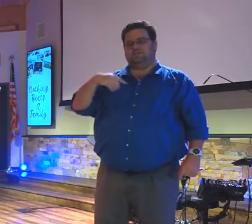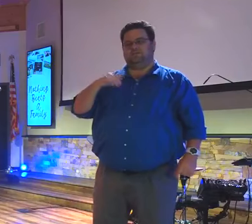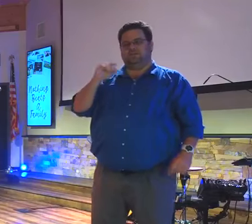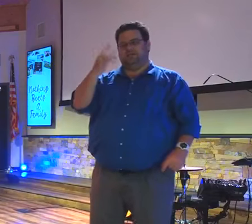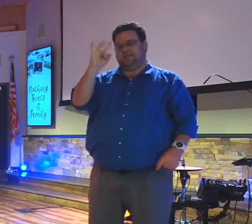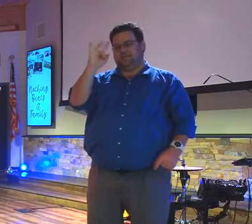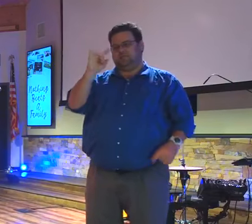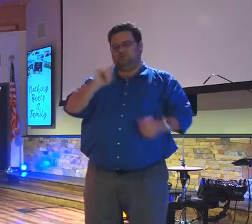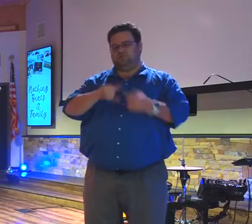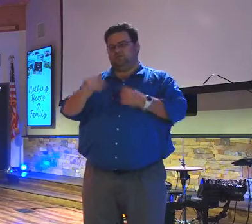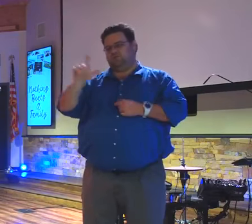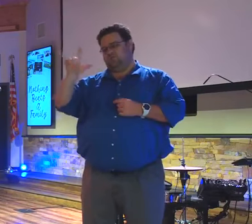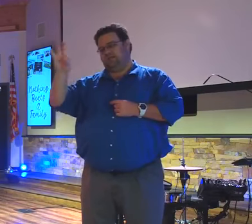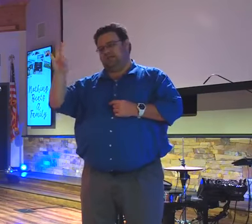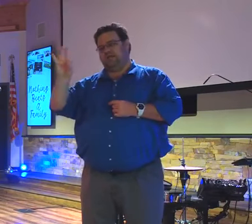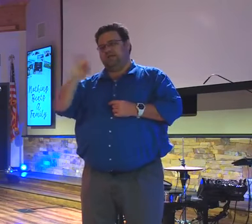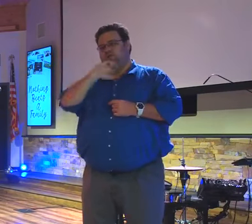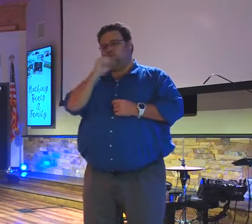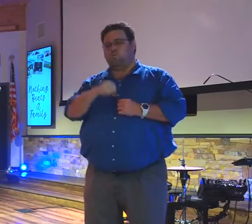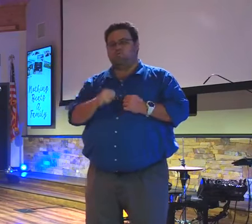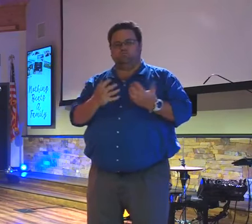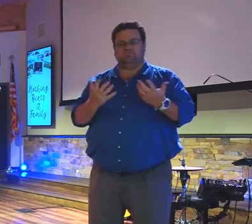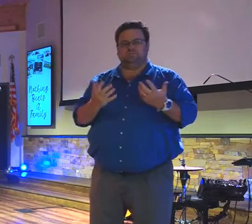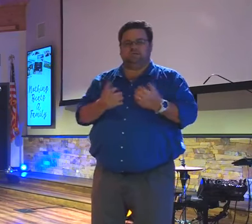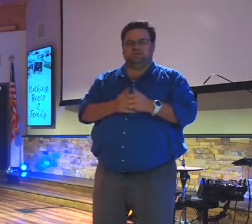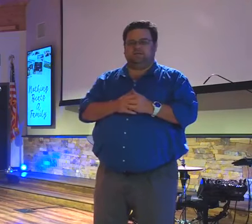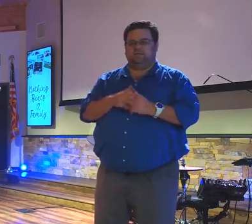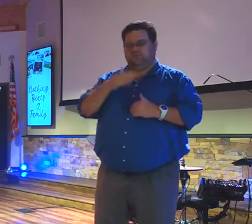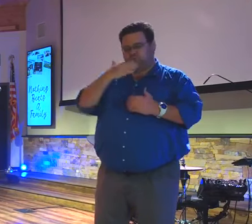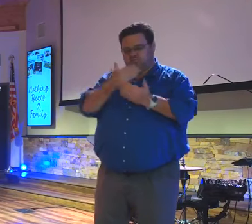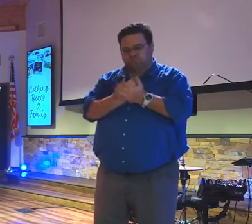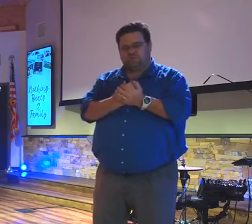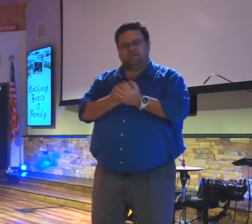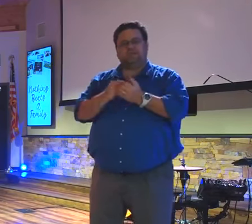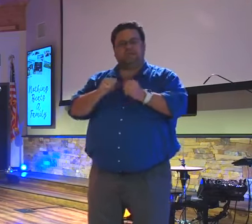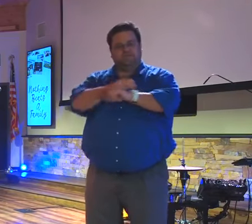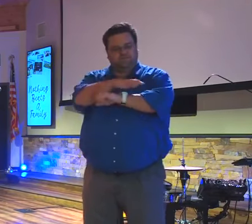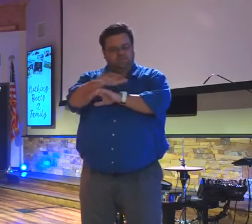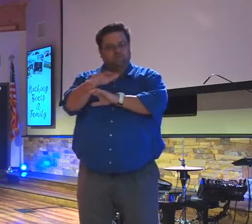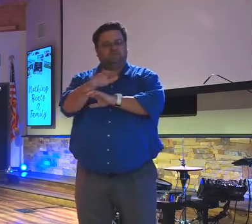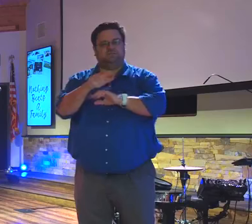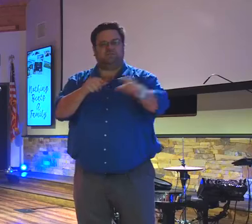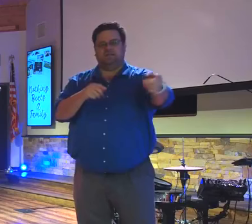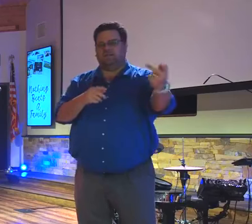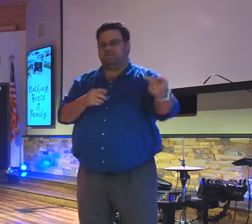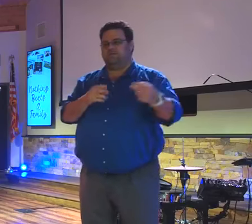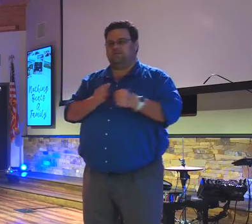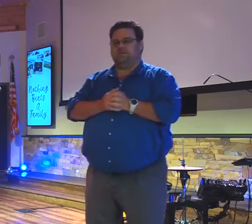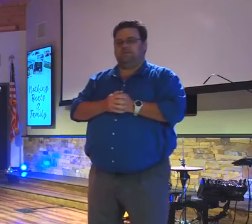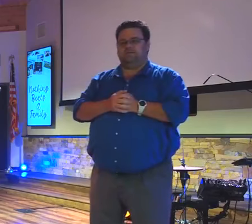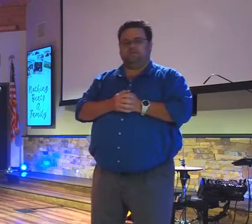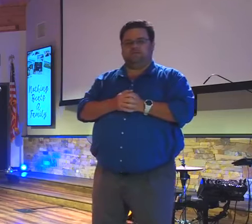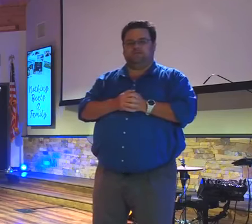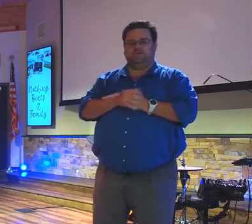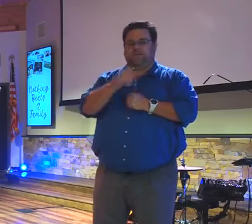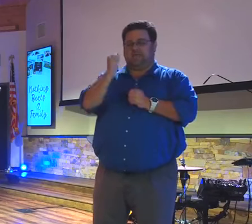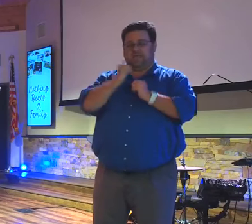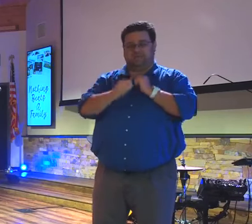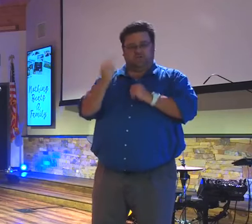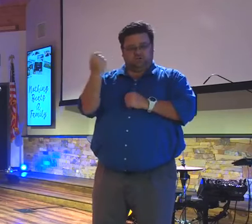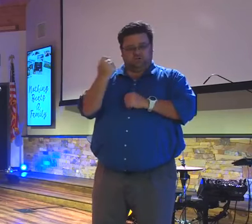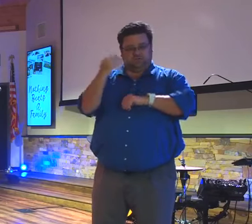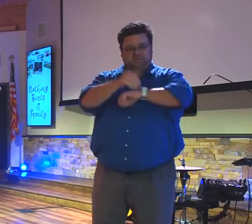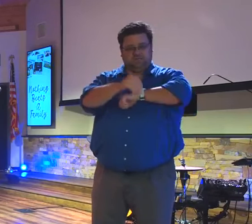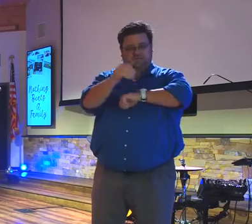connect with some good influences, some good people, I'd encourage you to come out, right, Adam? Monica? You guys meet every Tuesday night,